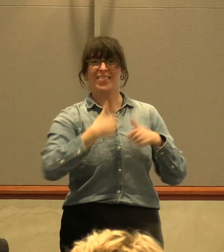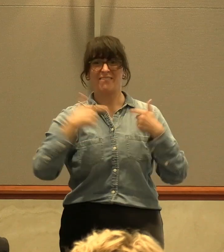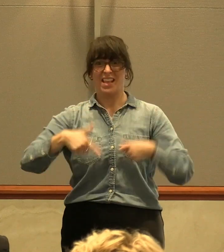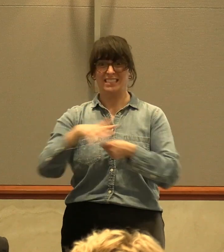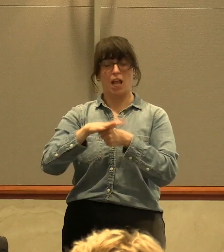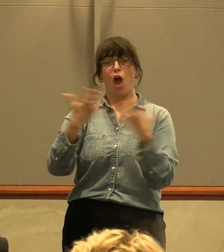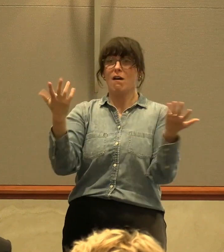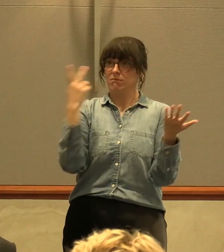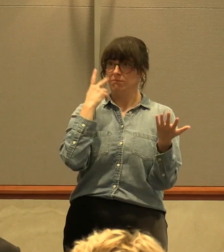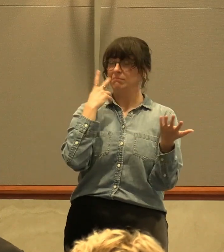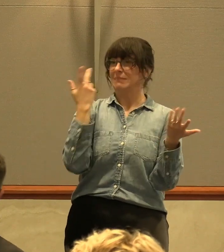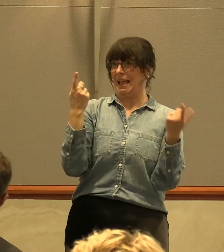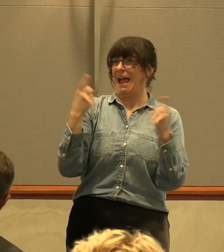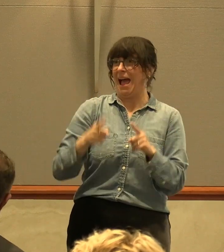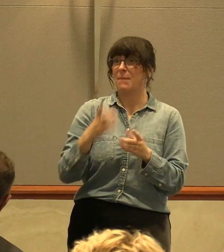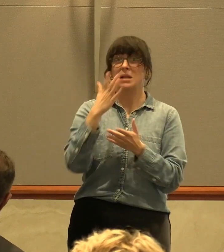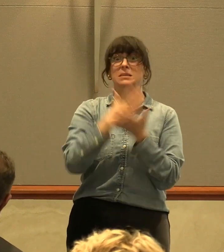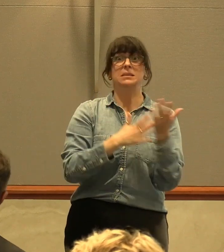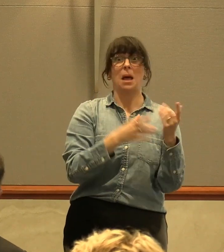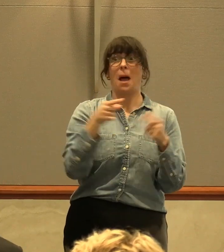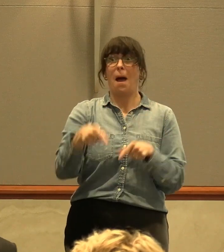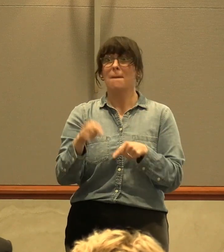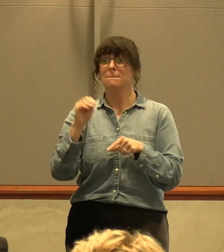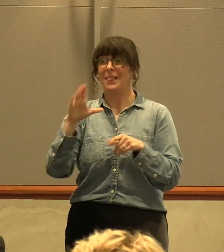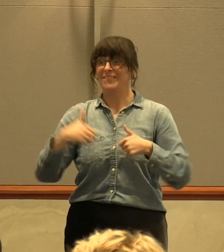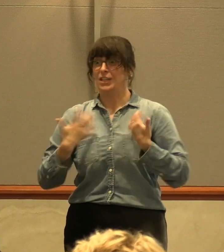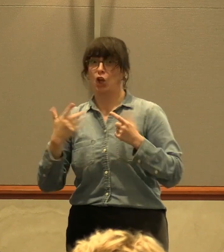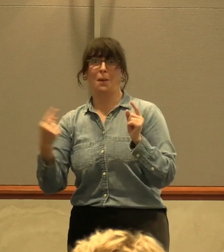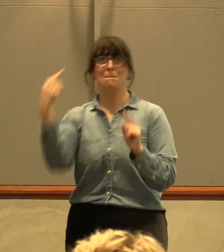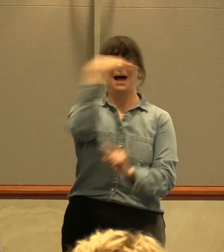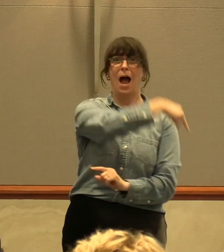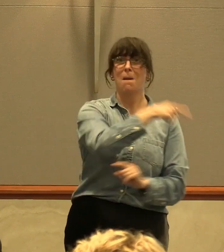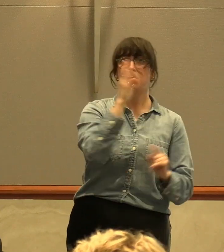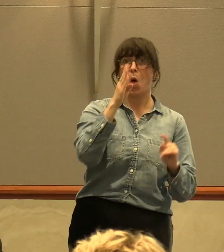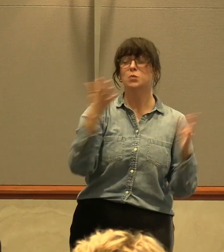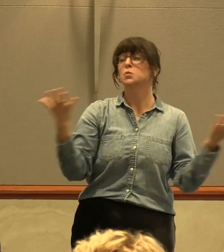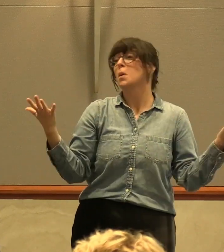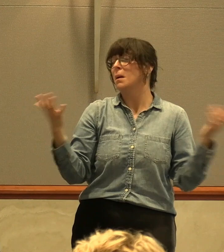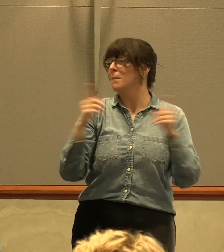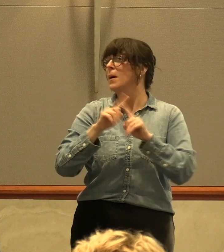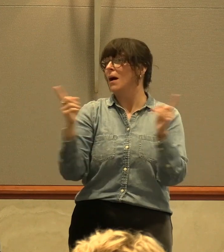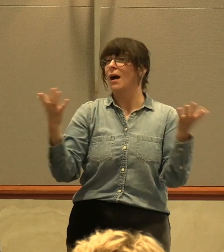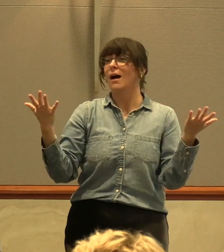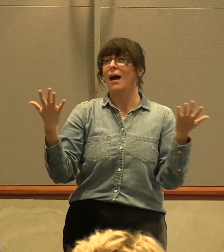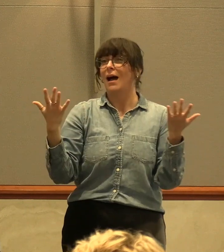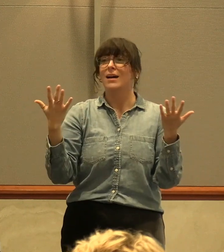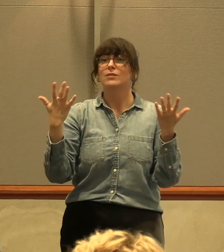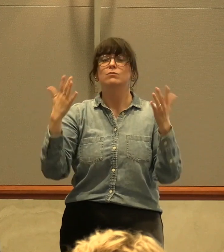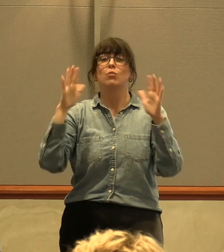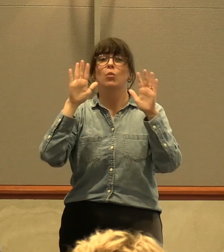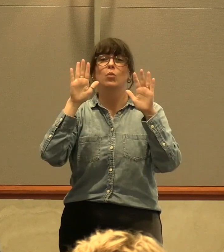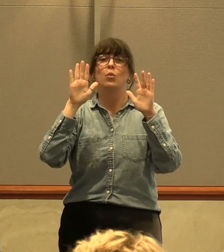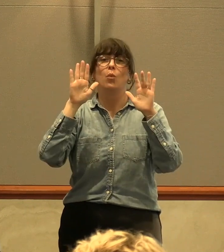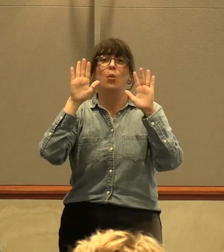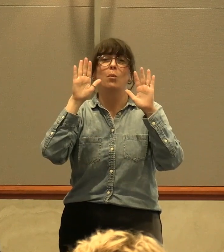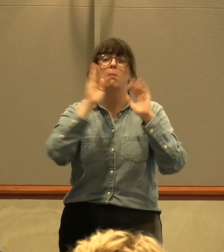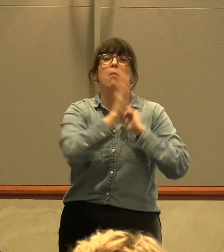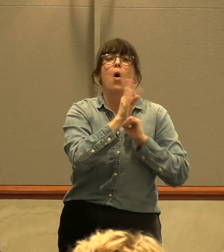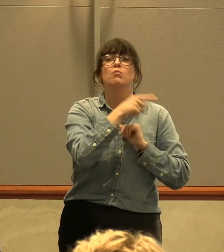know. Some people have come back from here to Baltimore, but it's a wonderful,